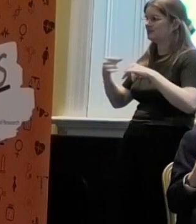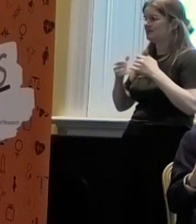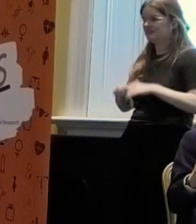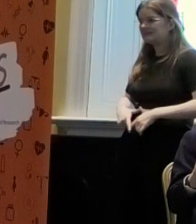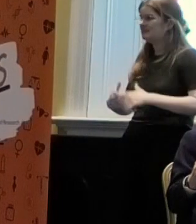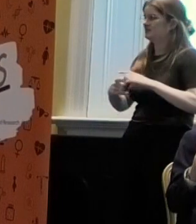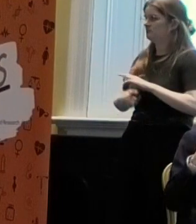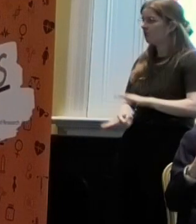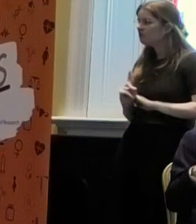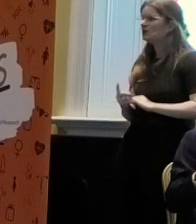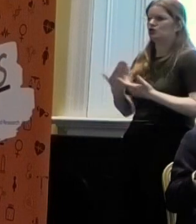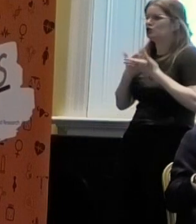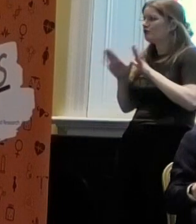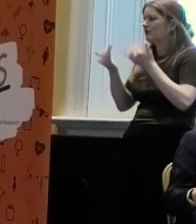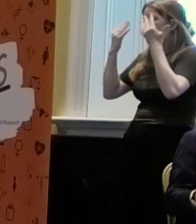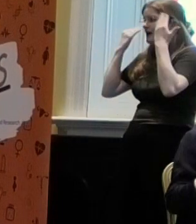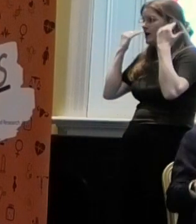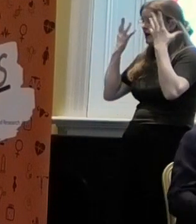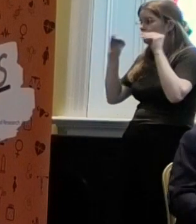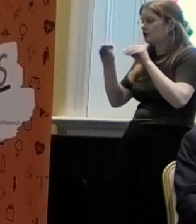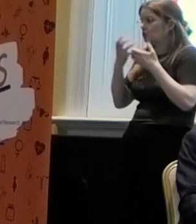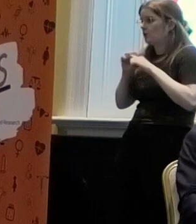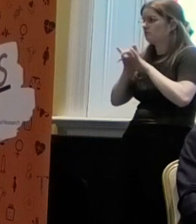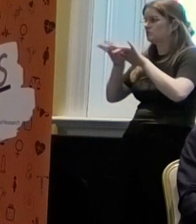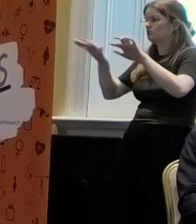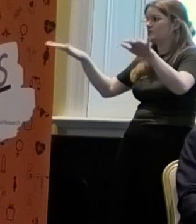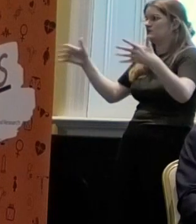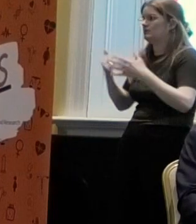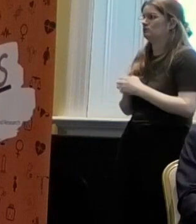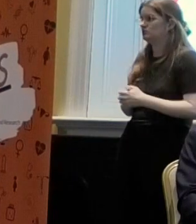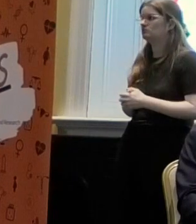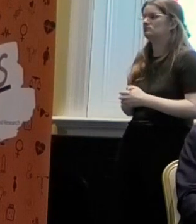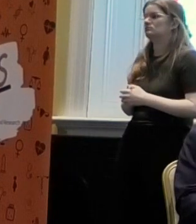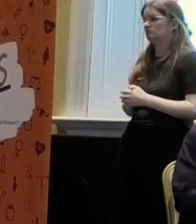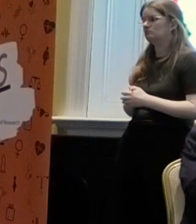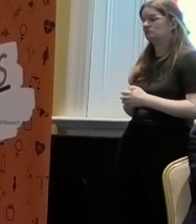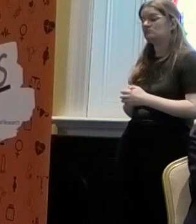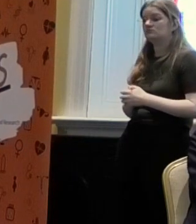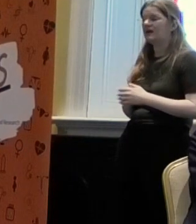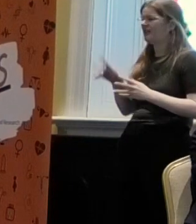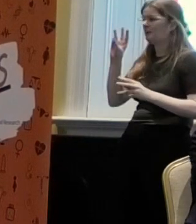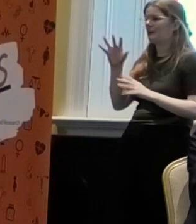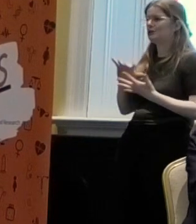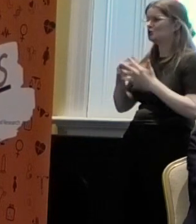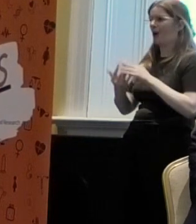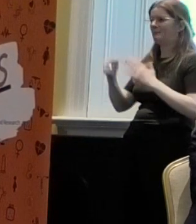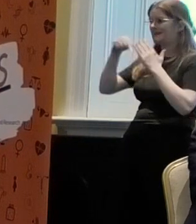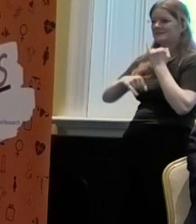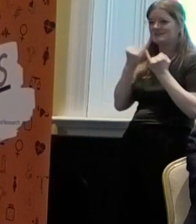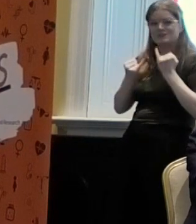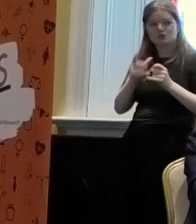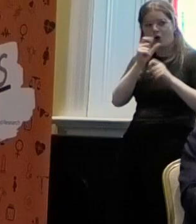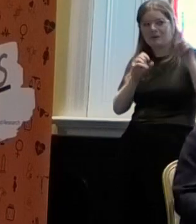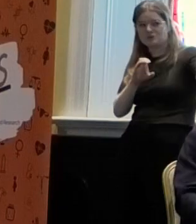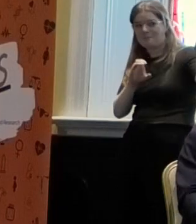general education. And that's all part of our responsibility. Great. It's probably too complex to get into molecular I was going